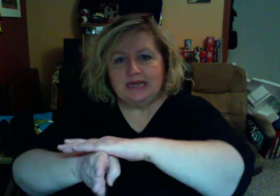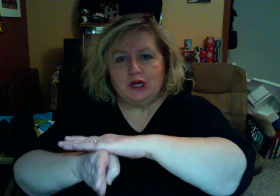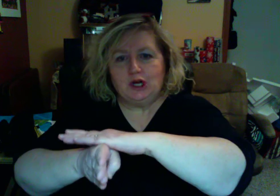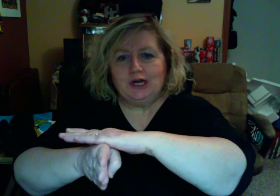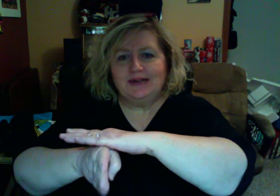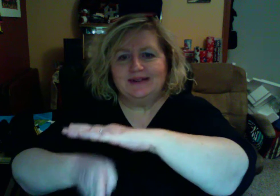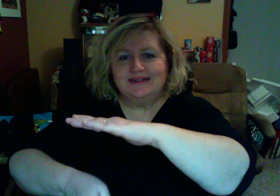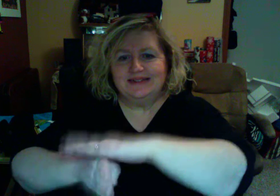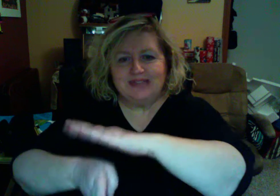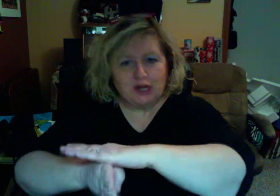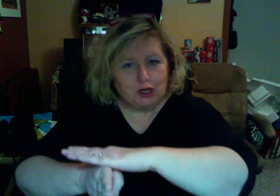soccer.